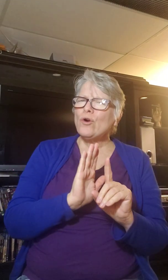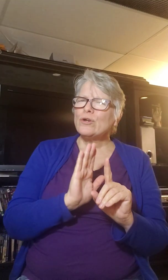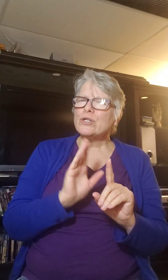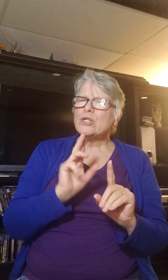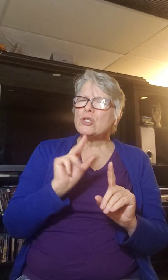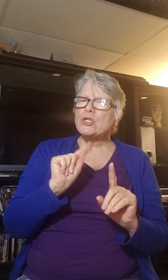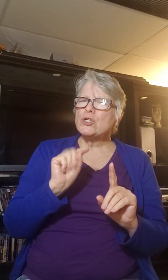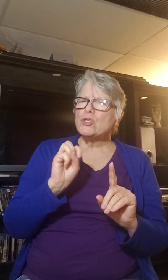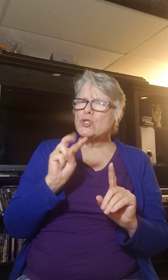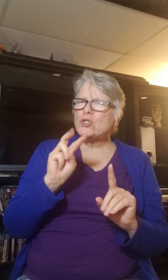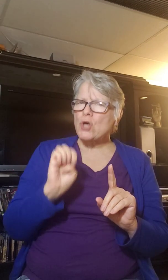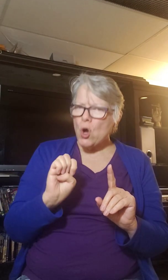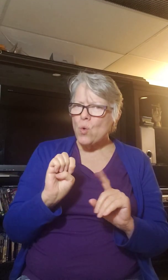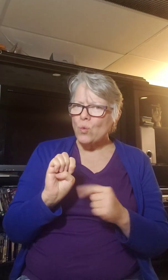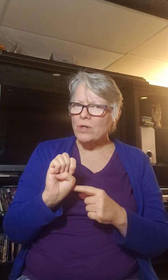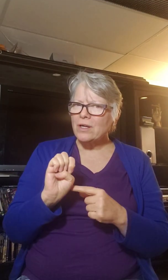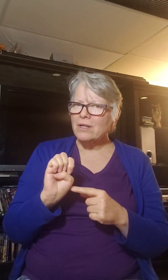your tone,